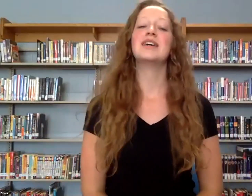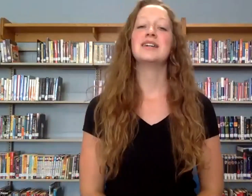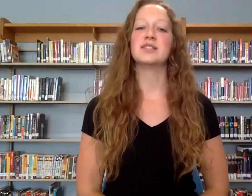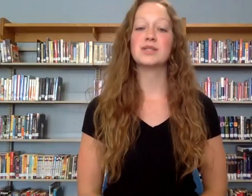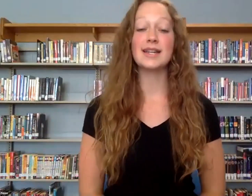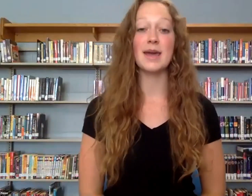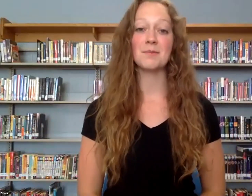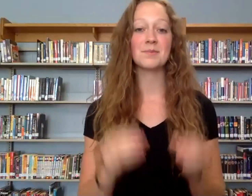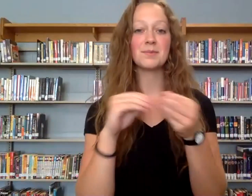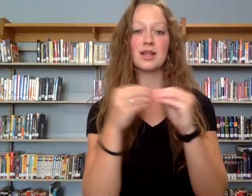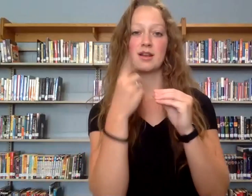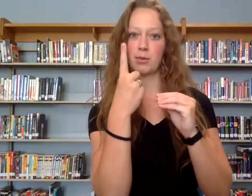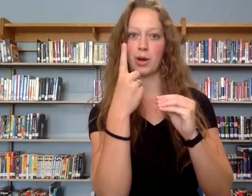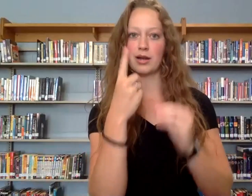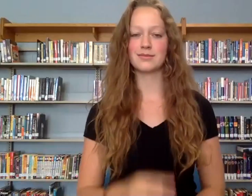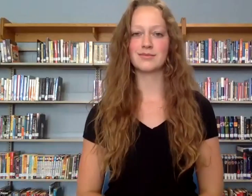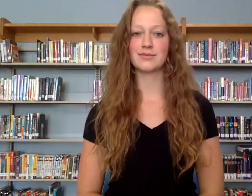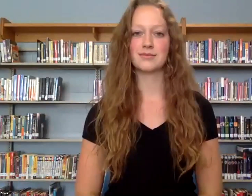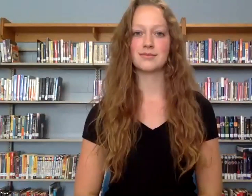This one's a name. Number 1.